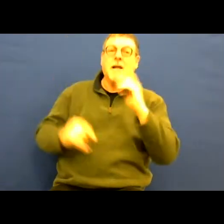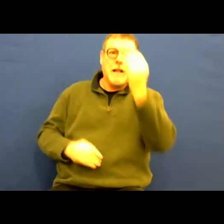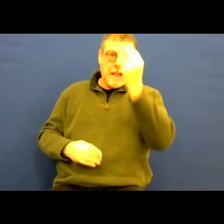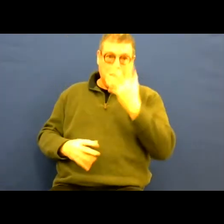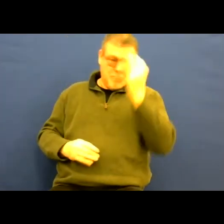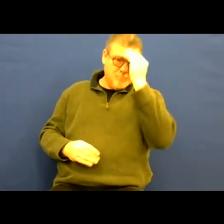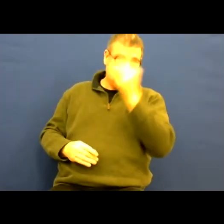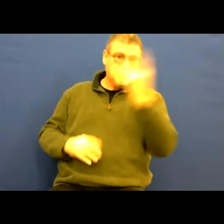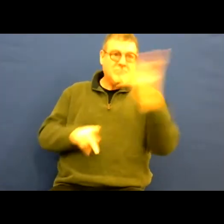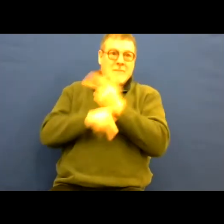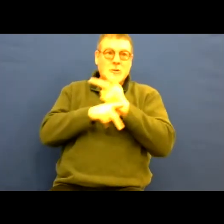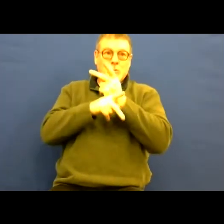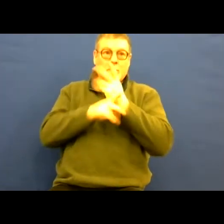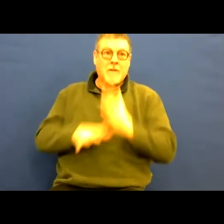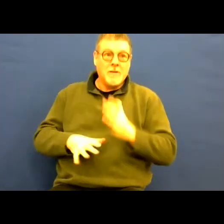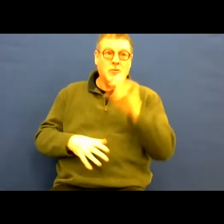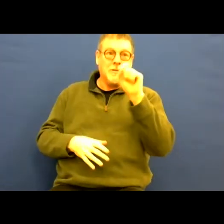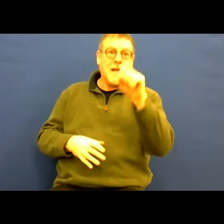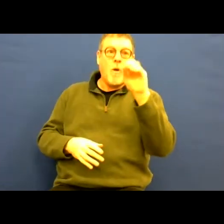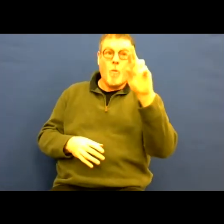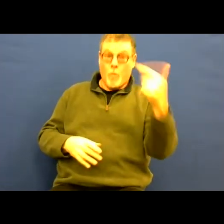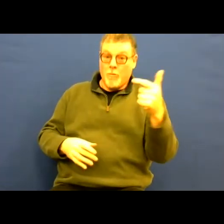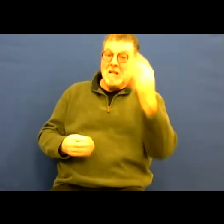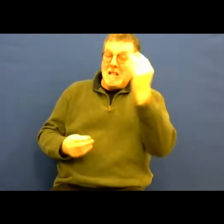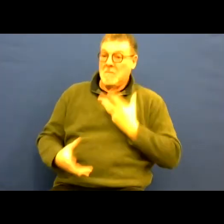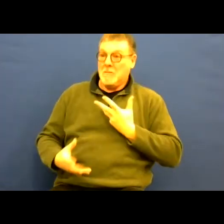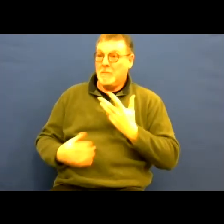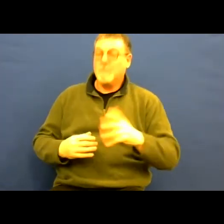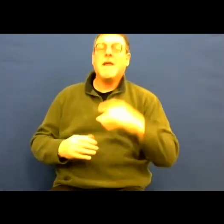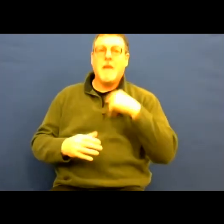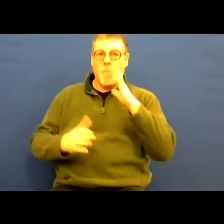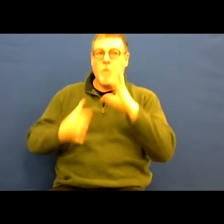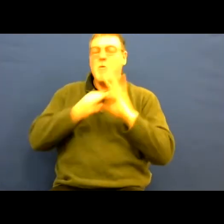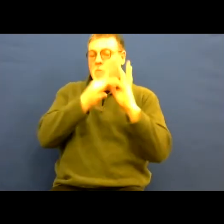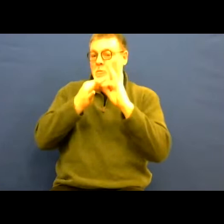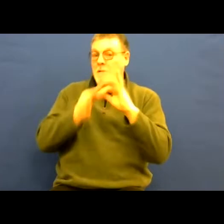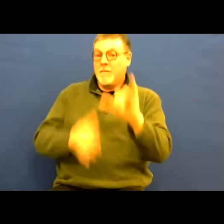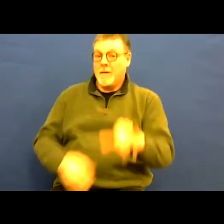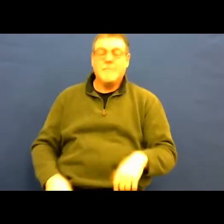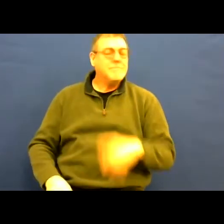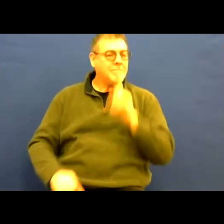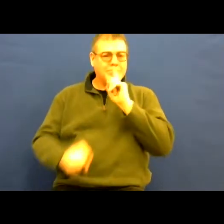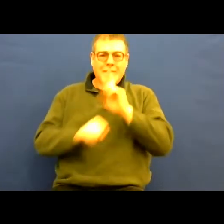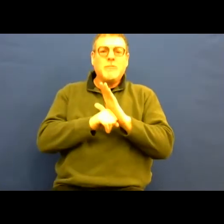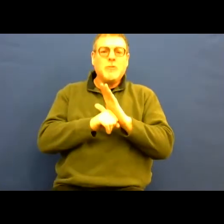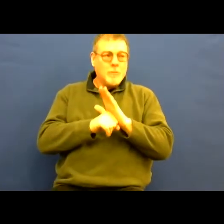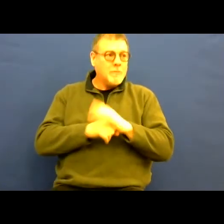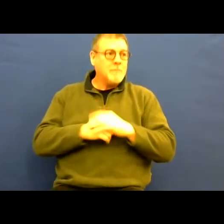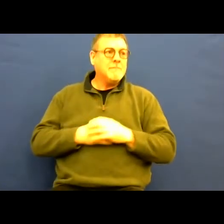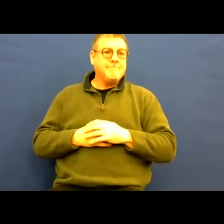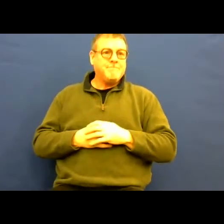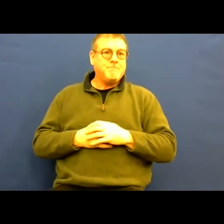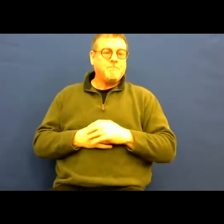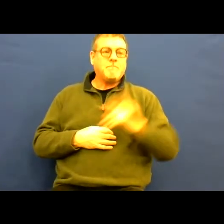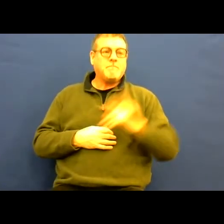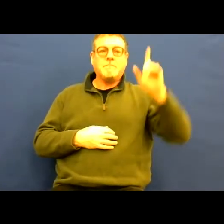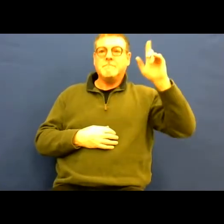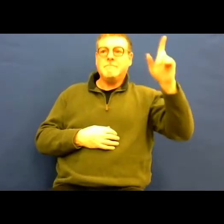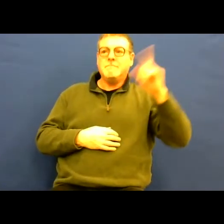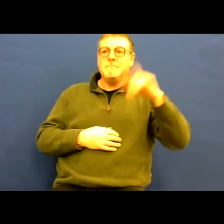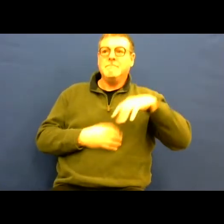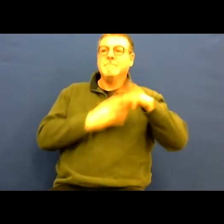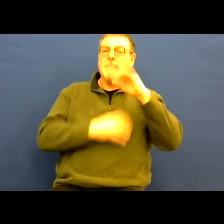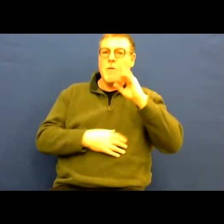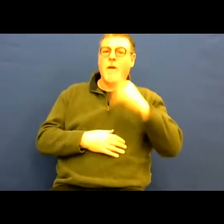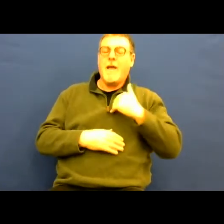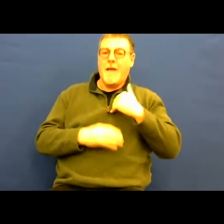supervisor@henrietta.org or Donar will coordinate that. Absolutely, yes, we'll have our communications team